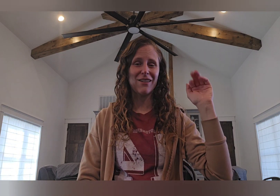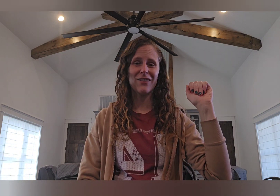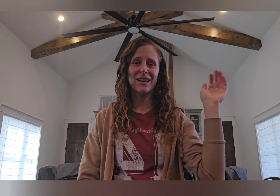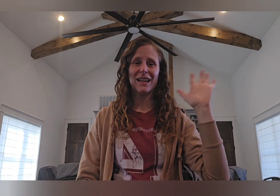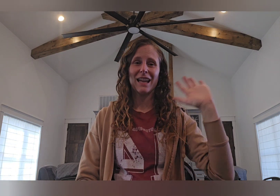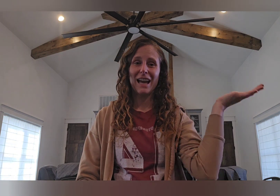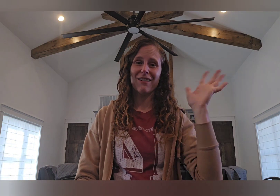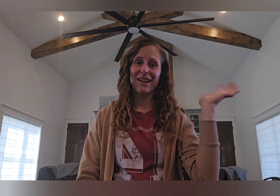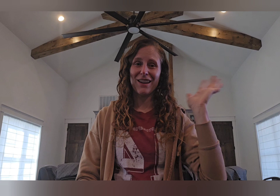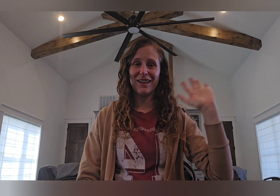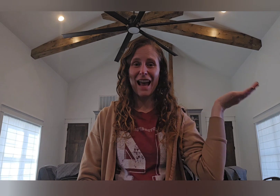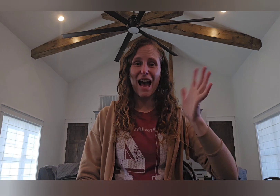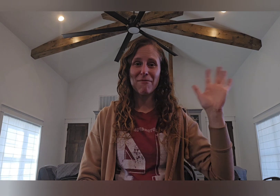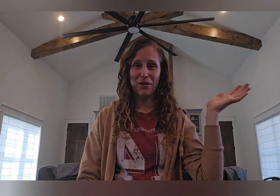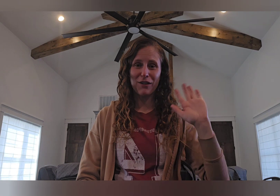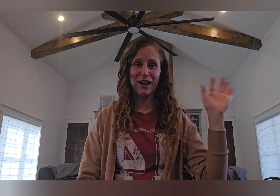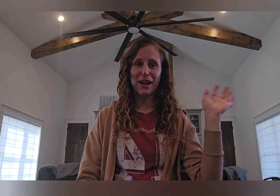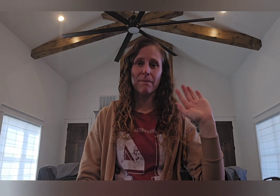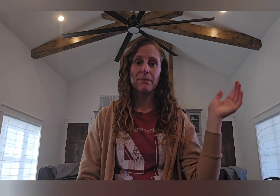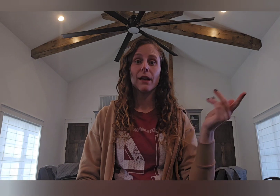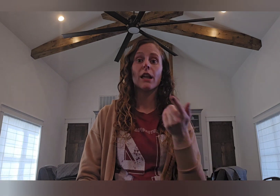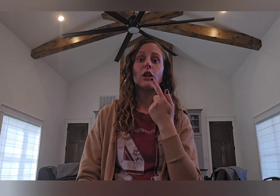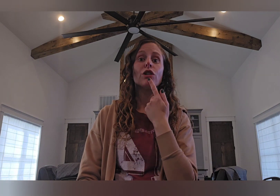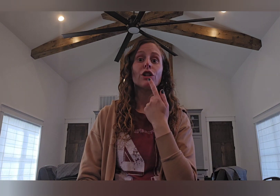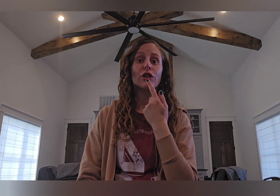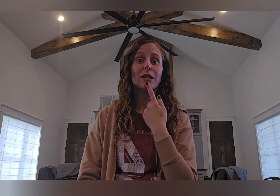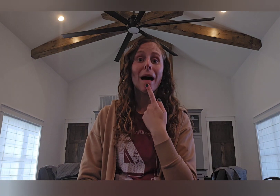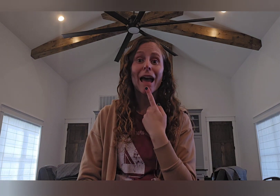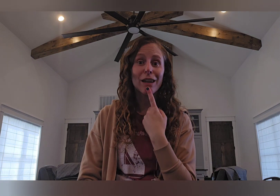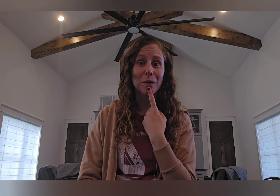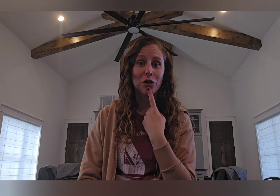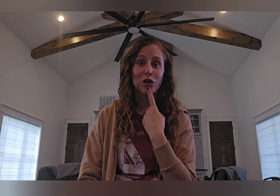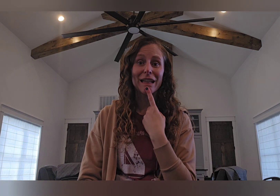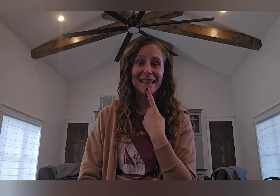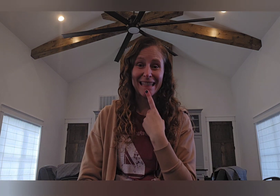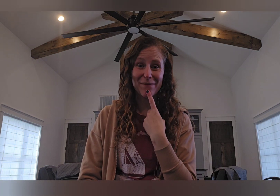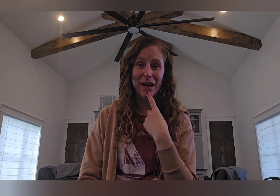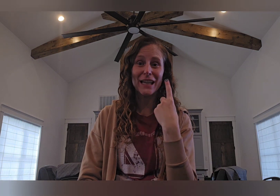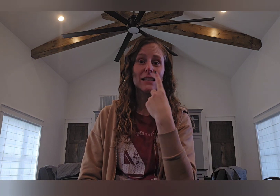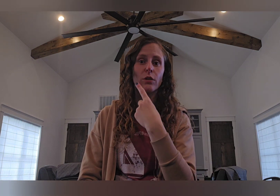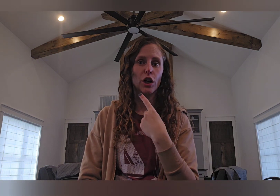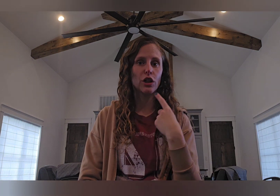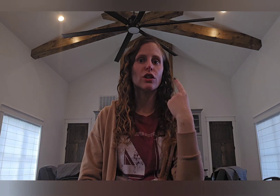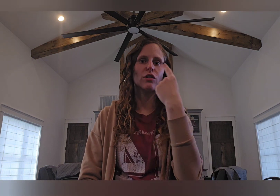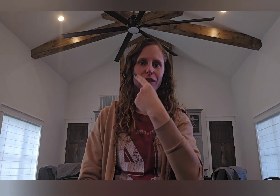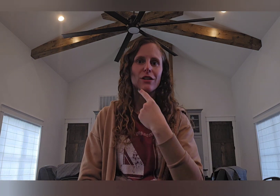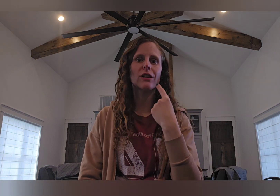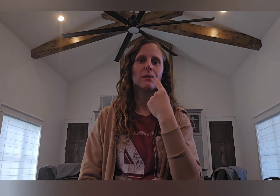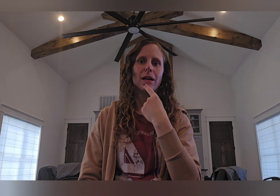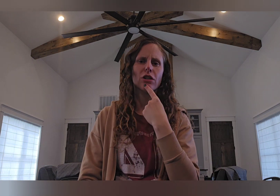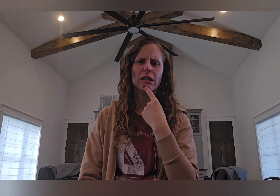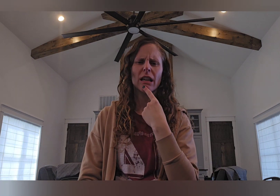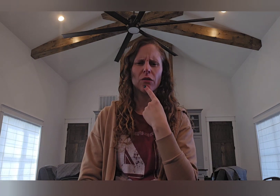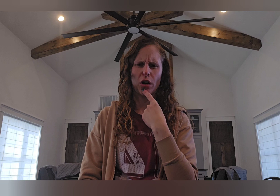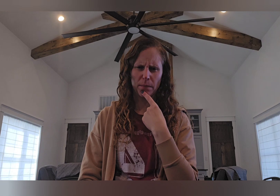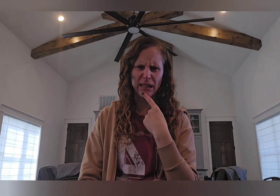wave, waving happily. Using your smiles when you're greeting somebody, so encourage those facial expressions. If you're